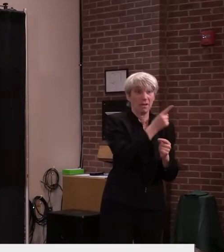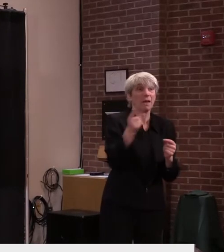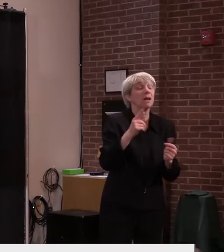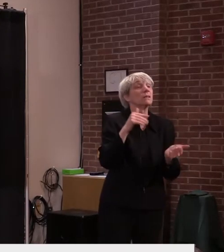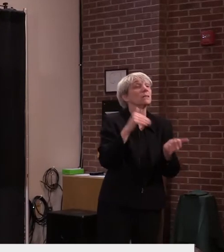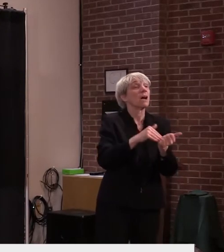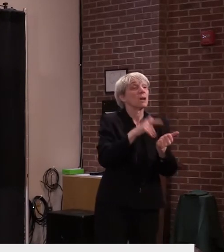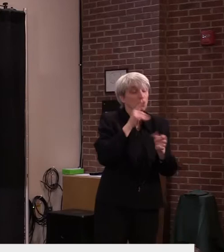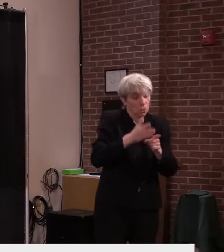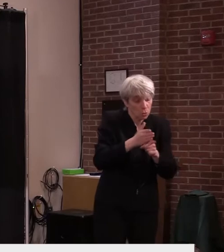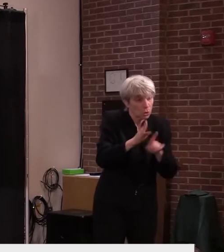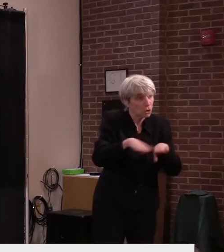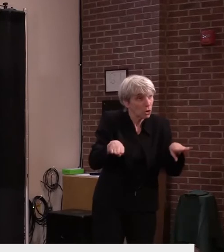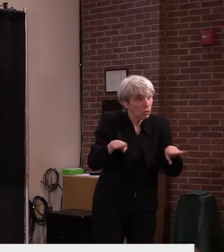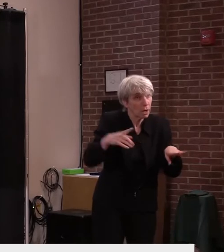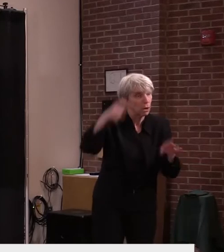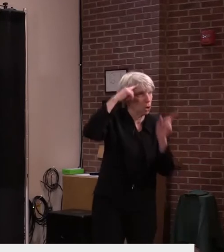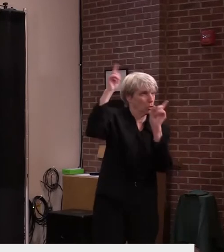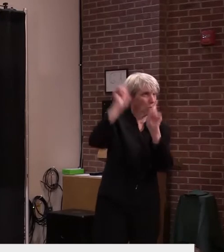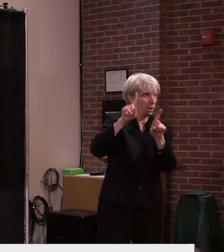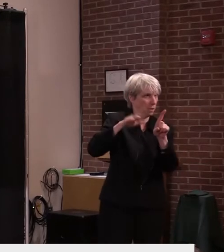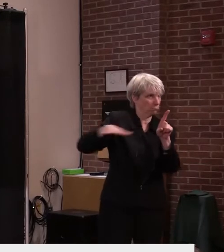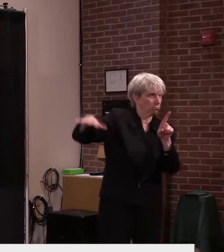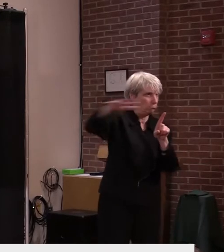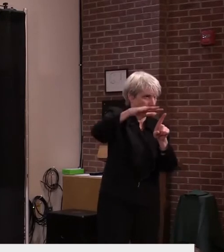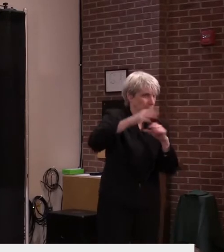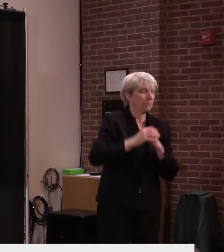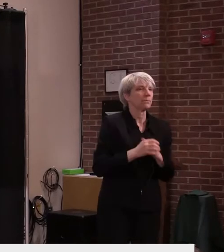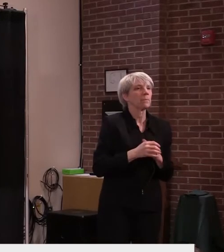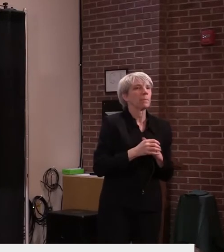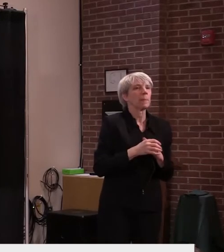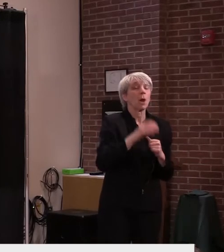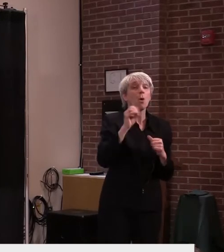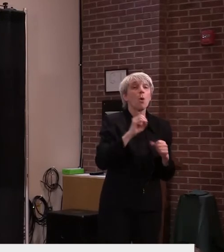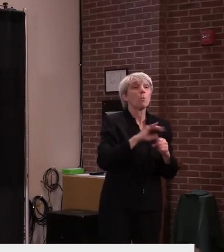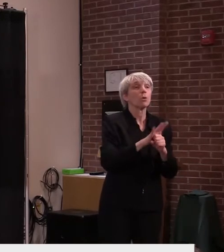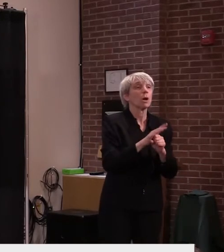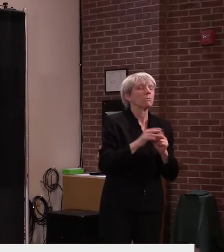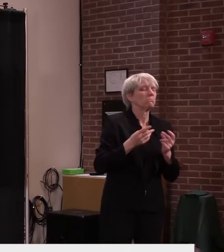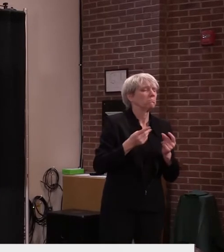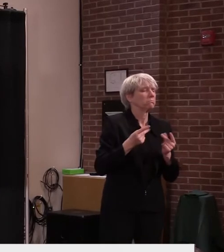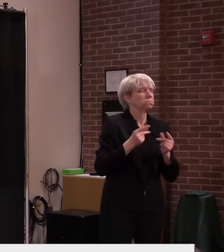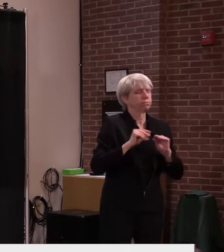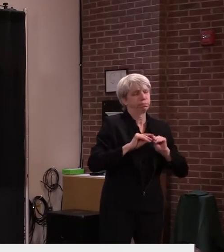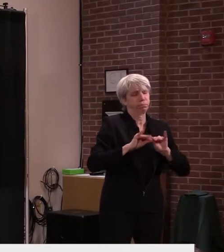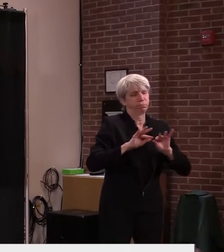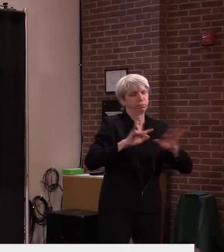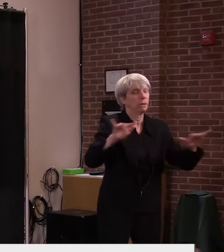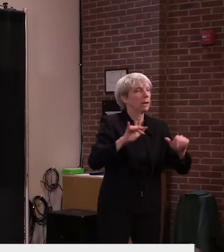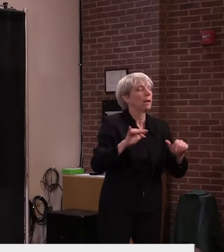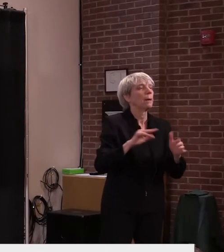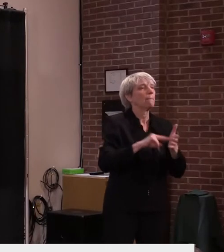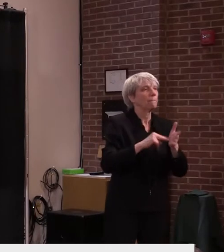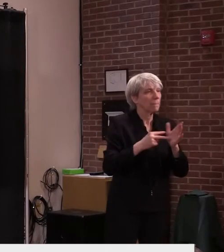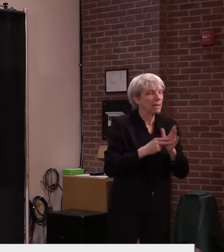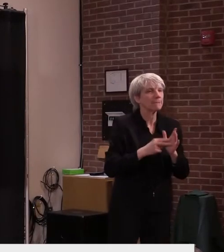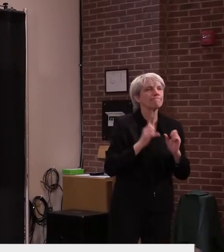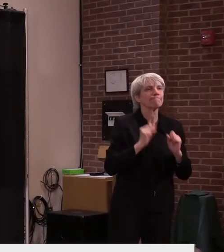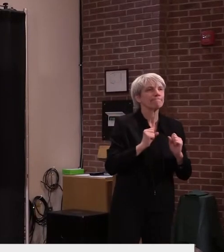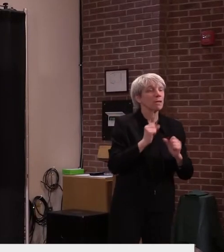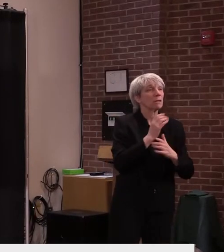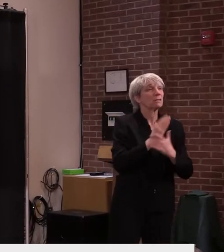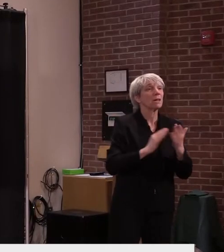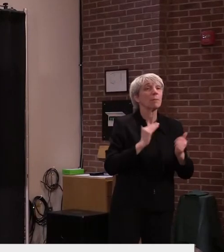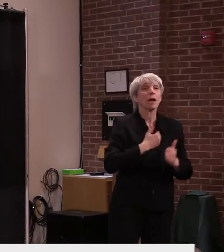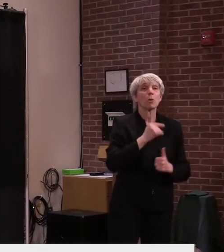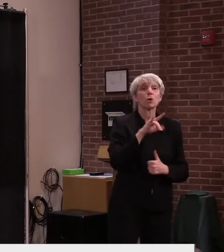approach. The speed at which Omicron moves and spreads means that some of our current tools have been